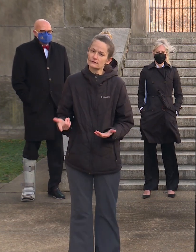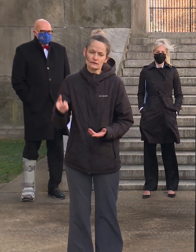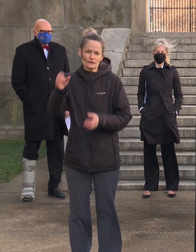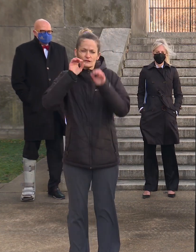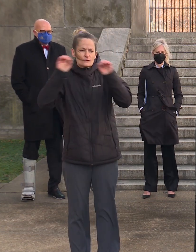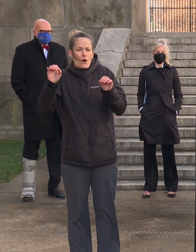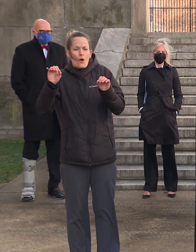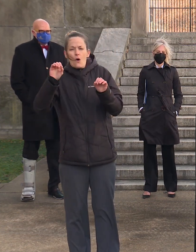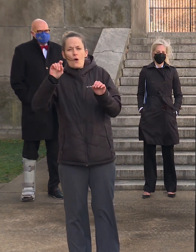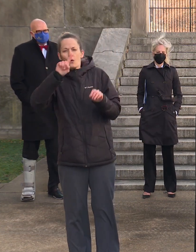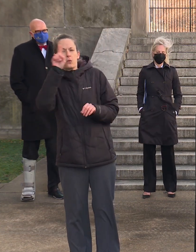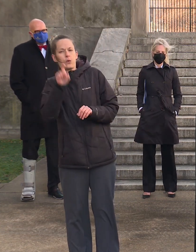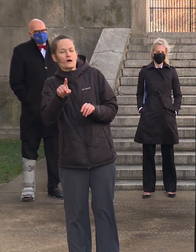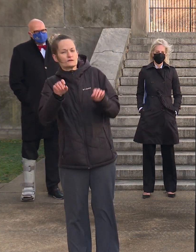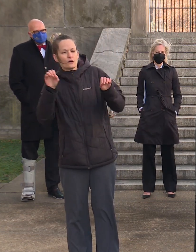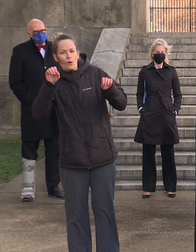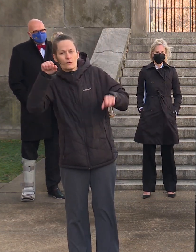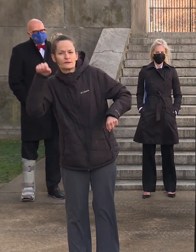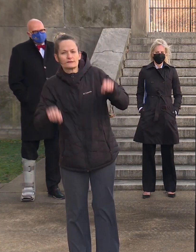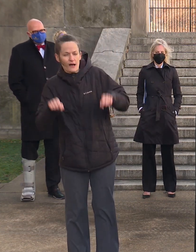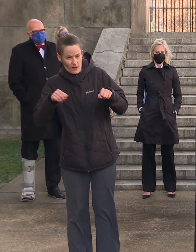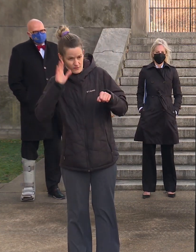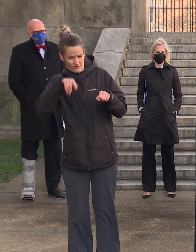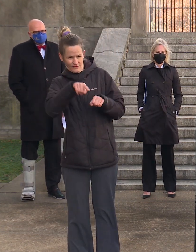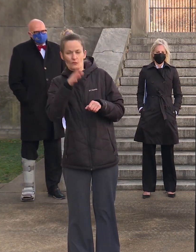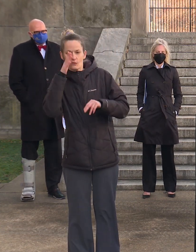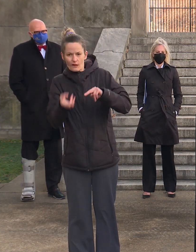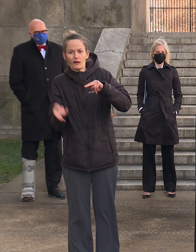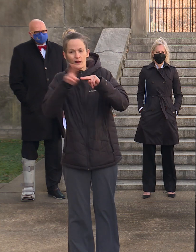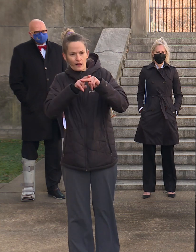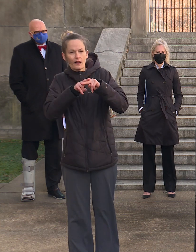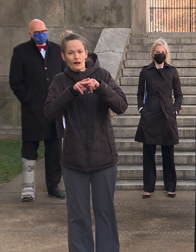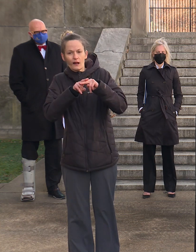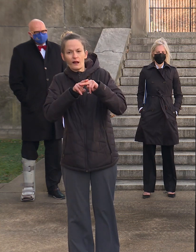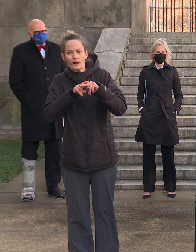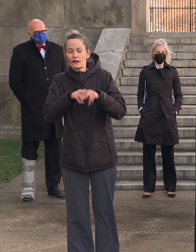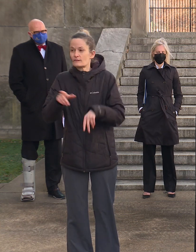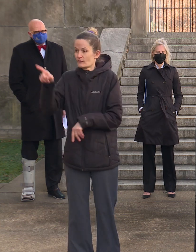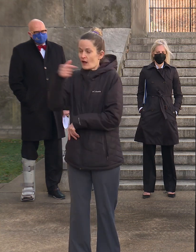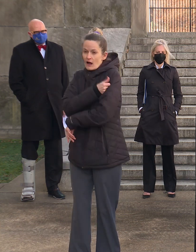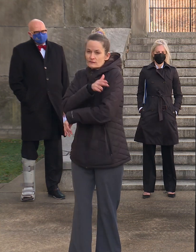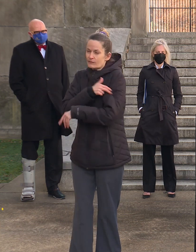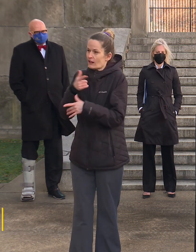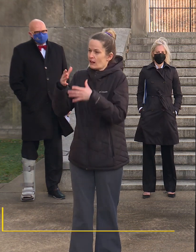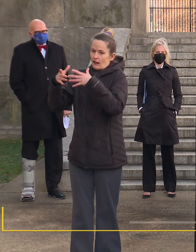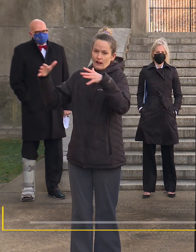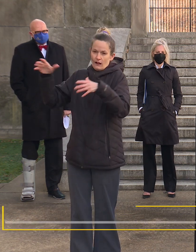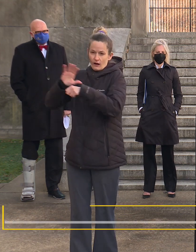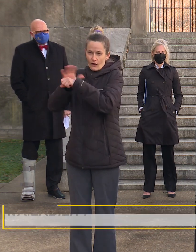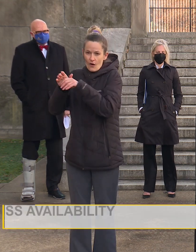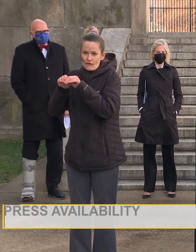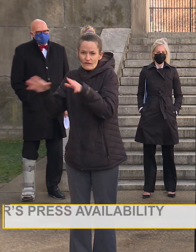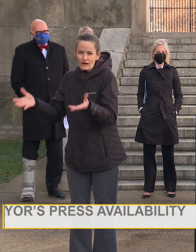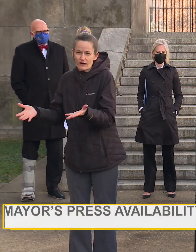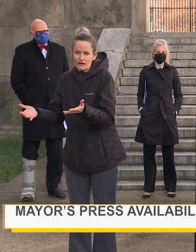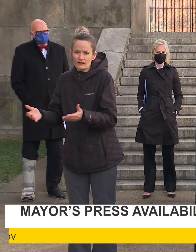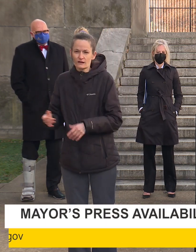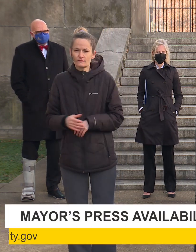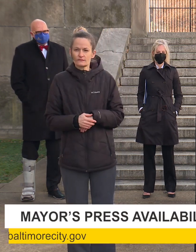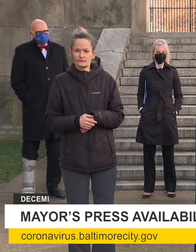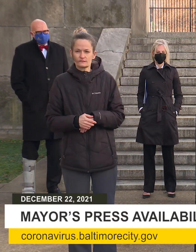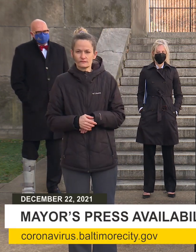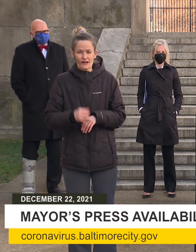increase in COVID-19 hospitalizations. When we see a fellow Marylander in the ICU on a